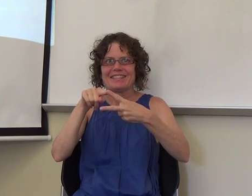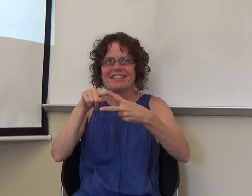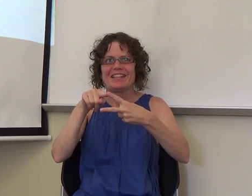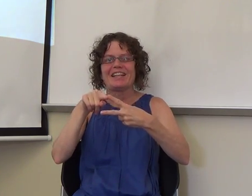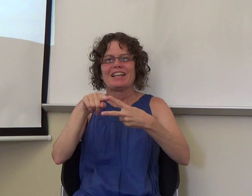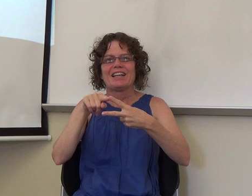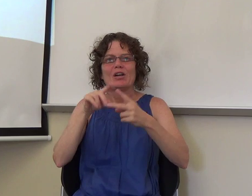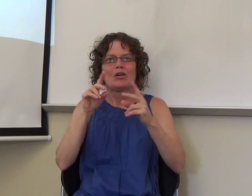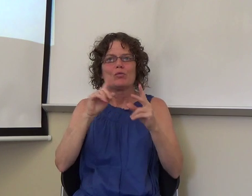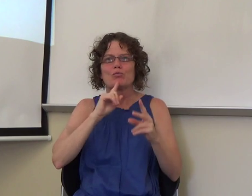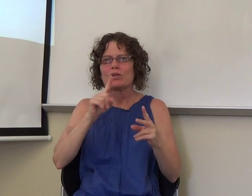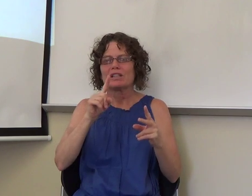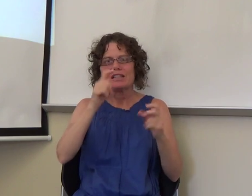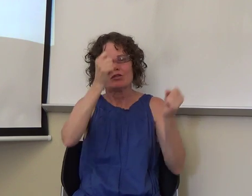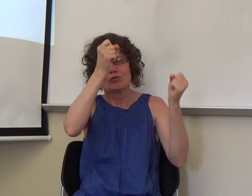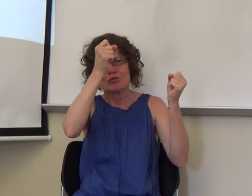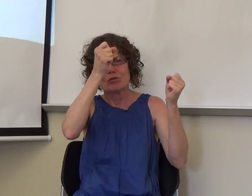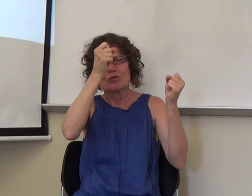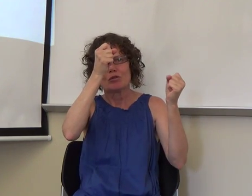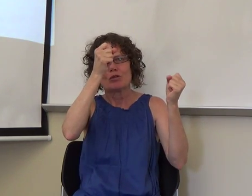really strong